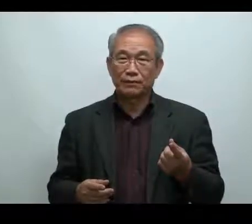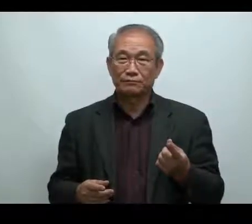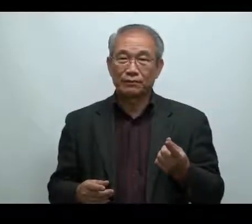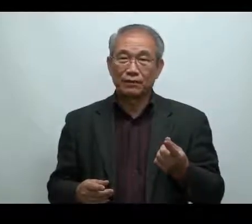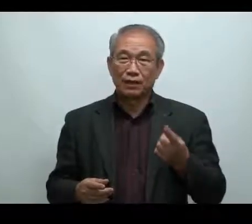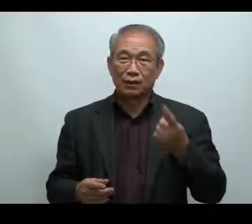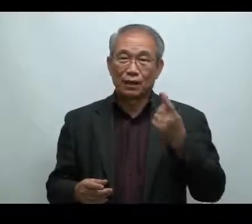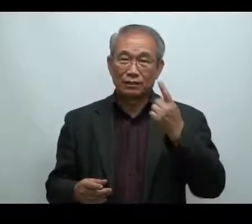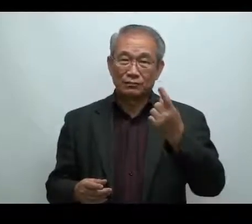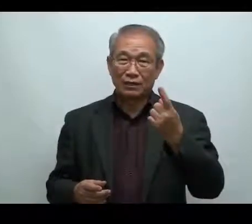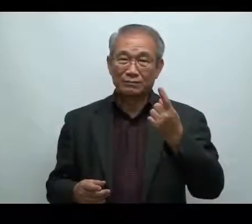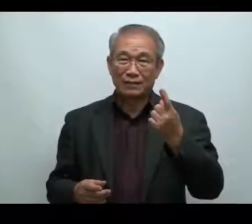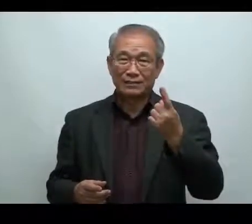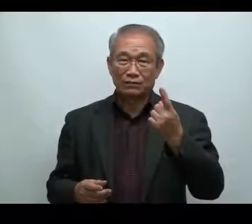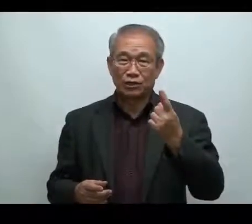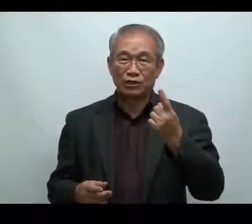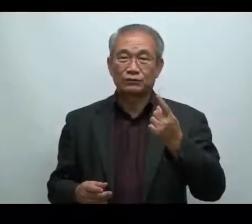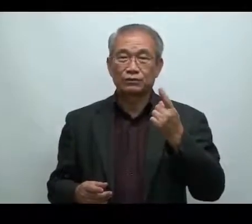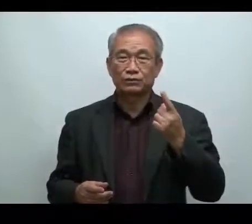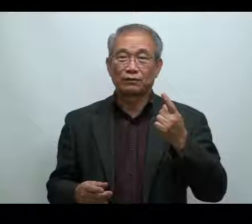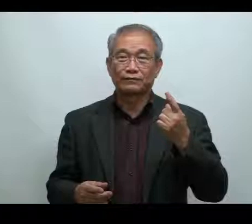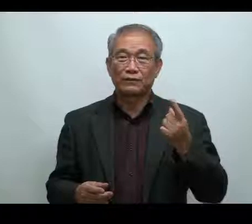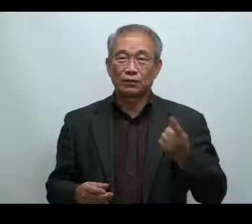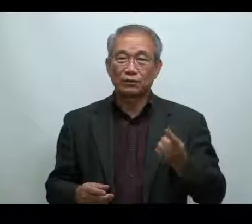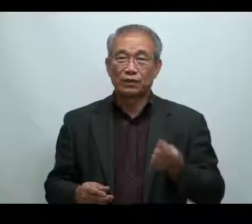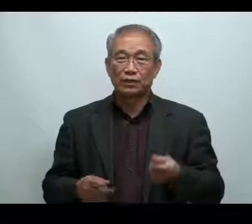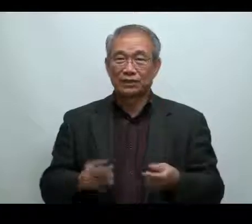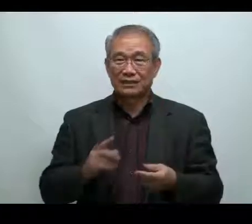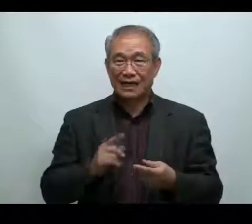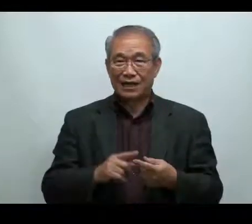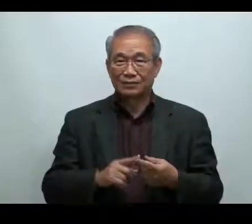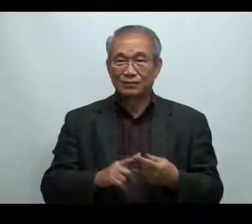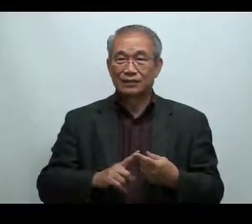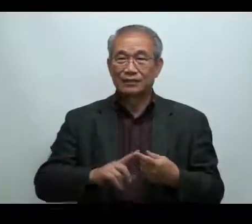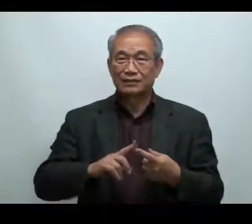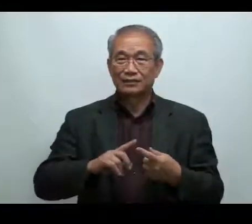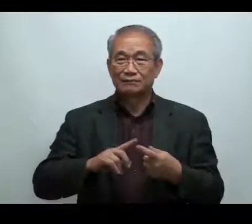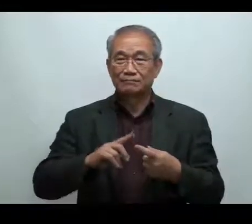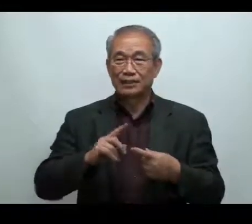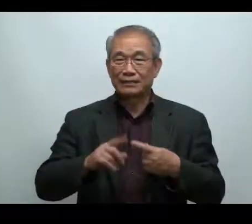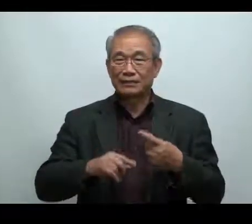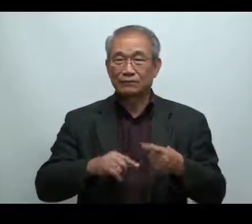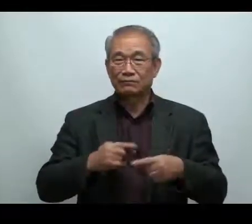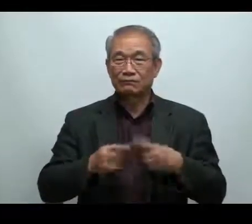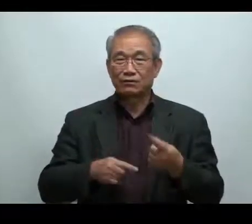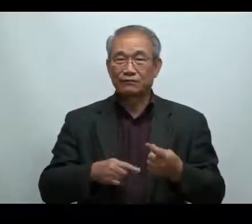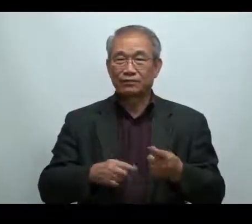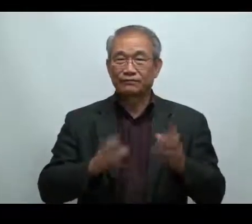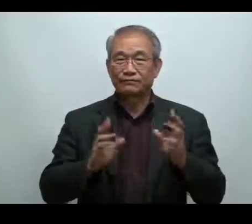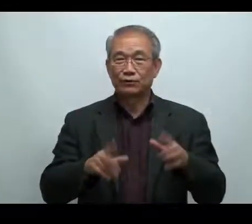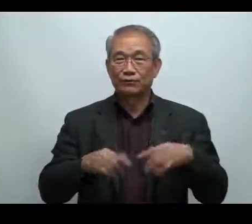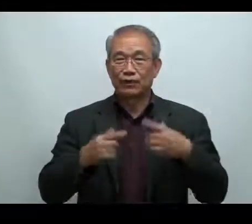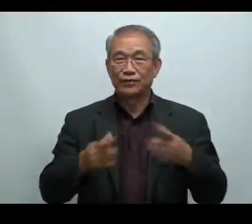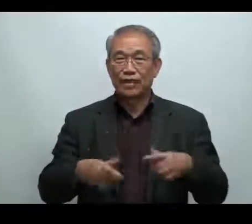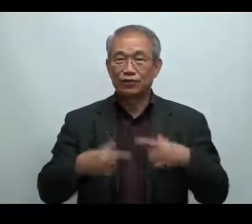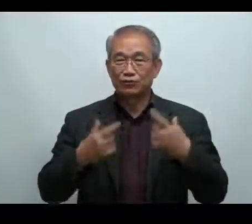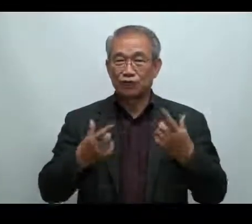of one basic word, which is called phone. Sound is made into a verb, so